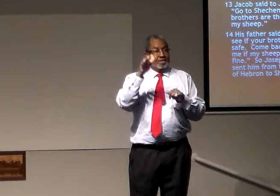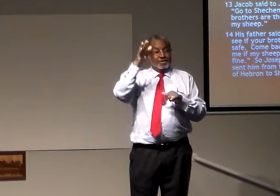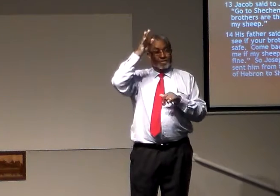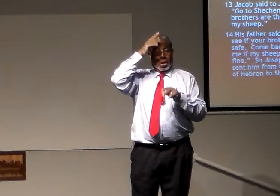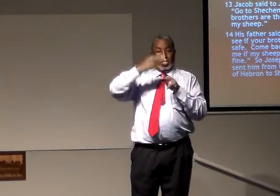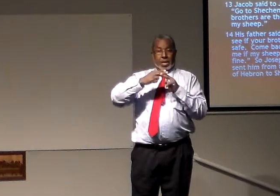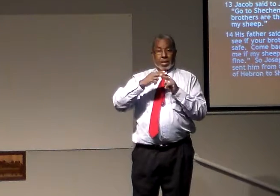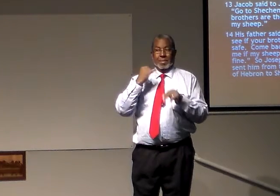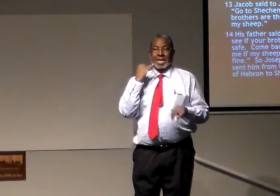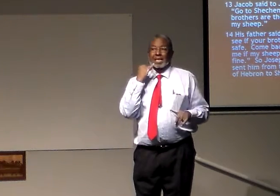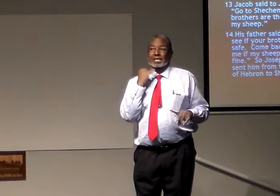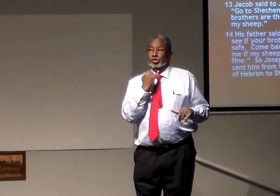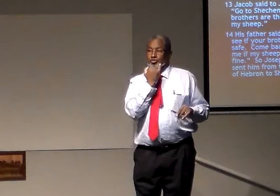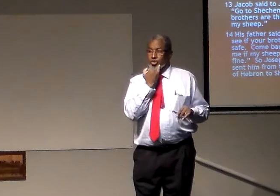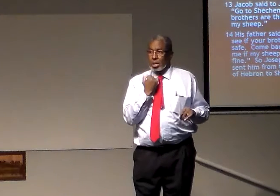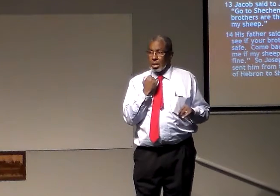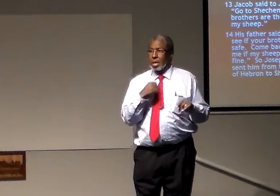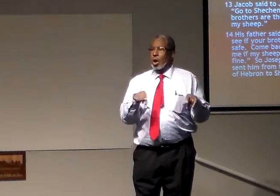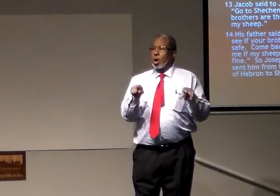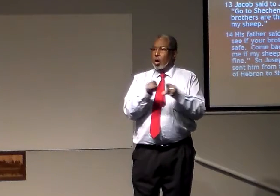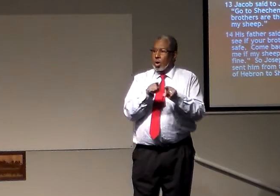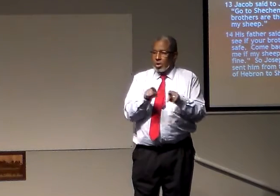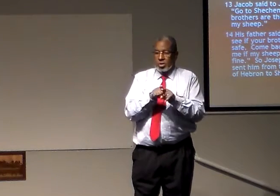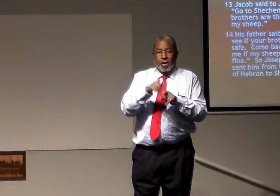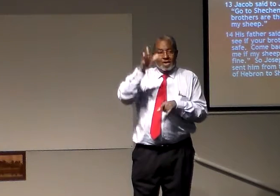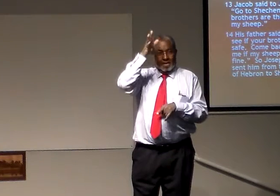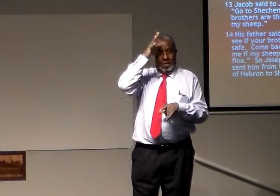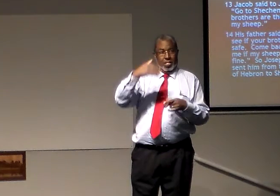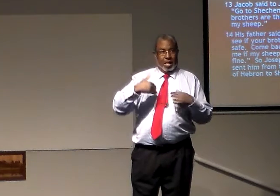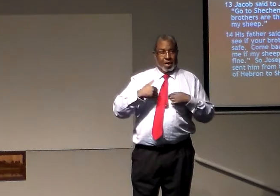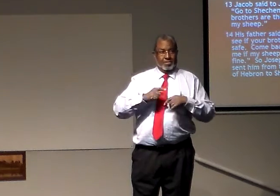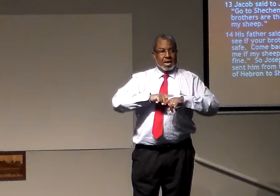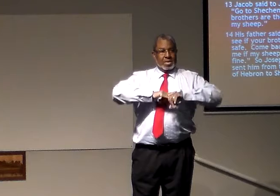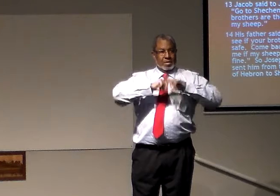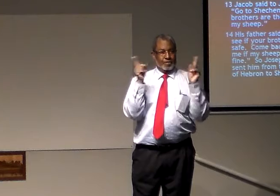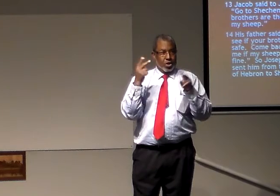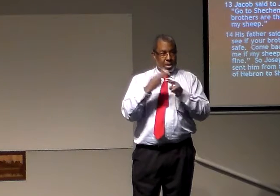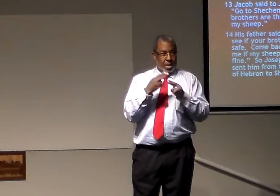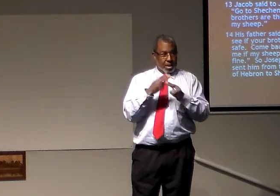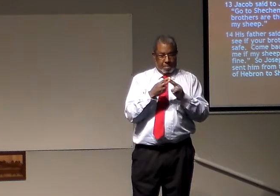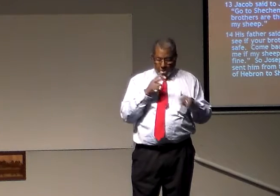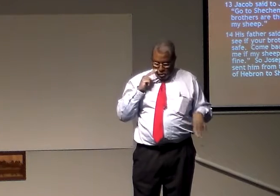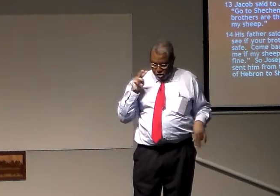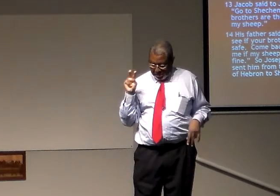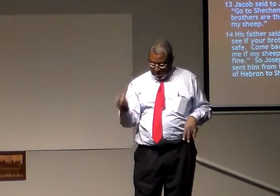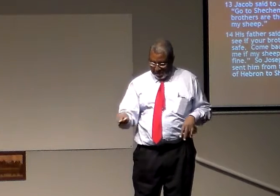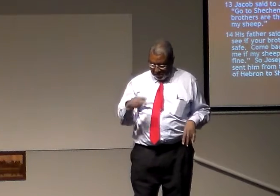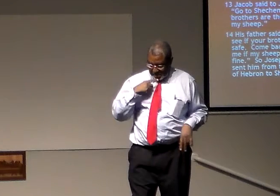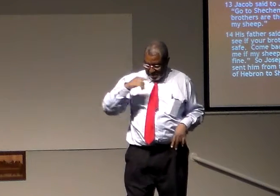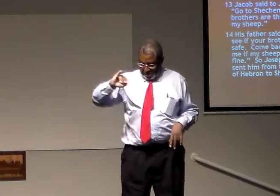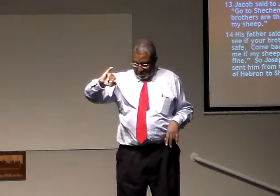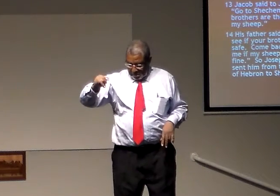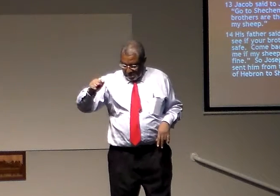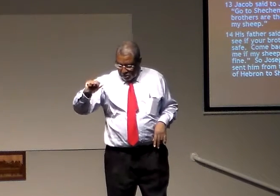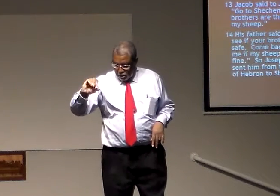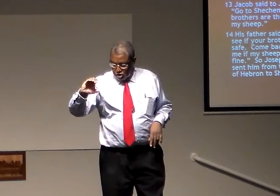Joseph's father. Father's name was Israel. Also had a different name. You see, it